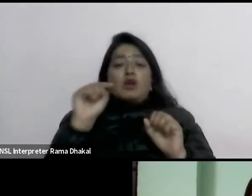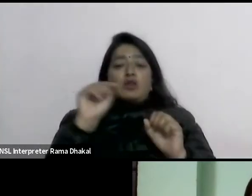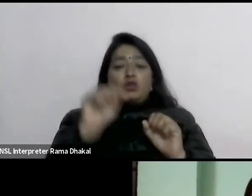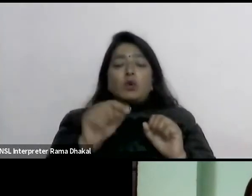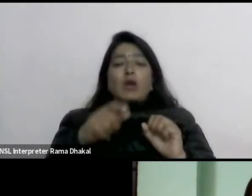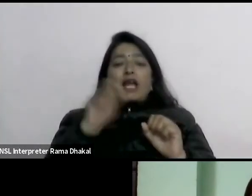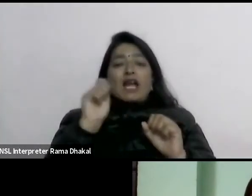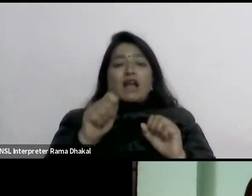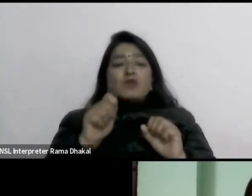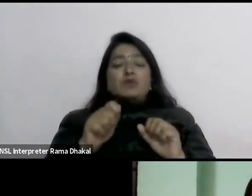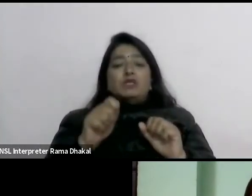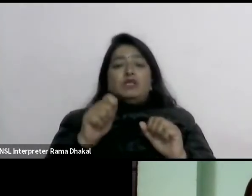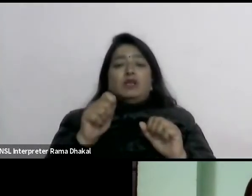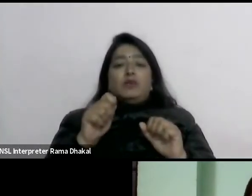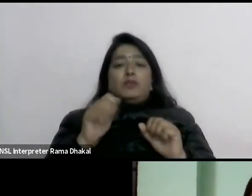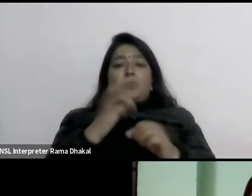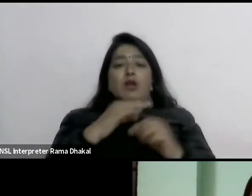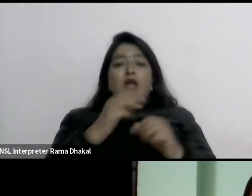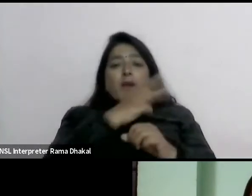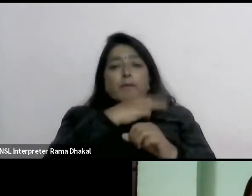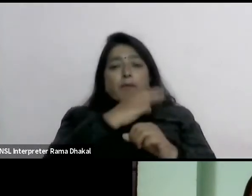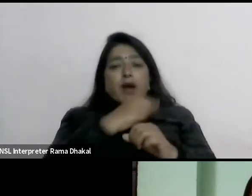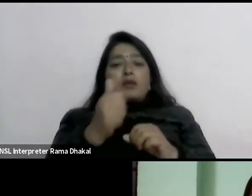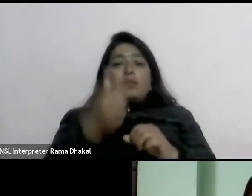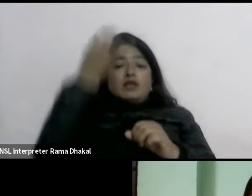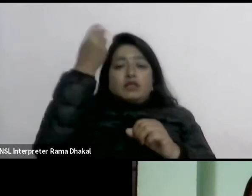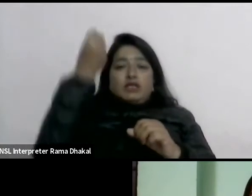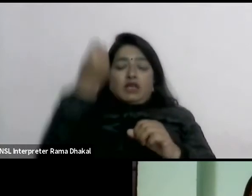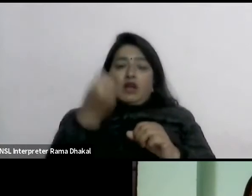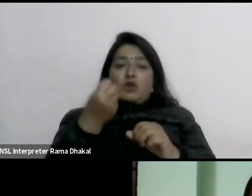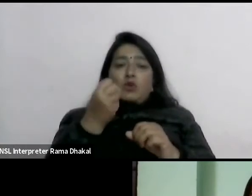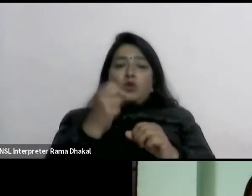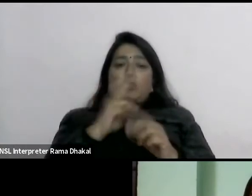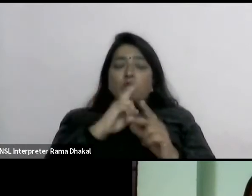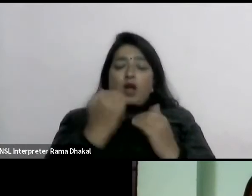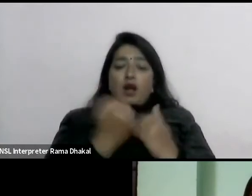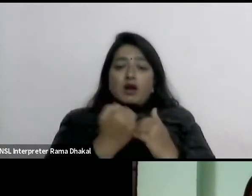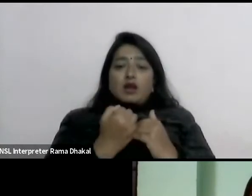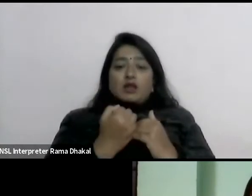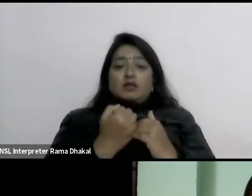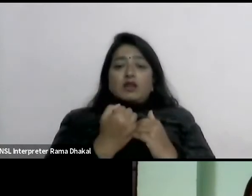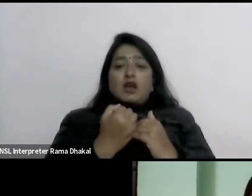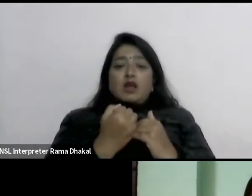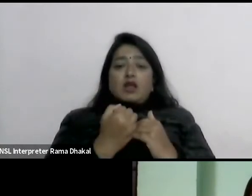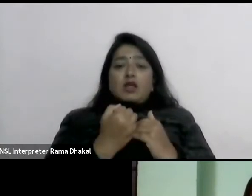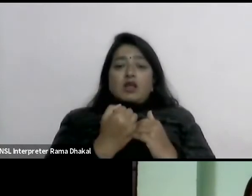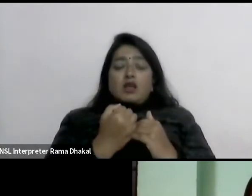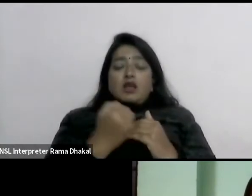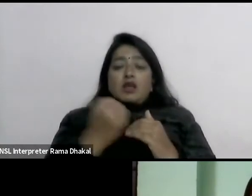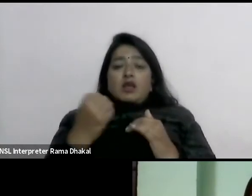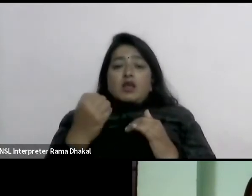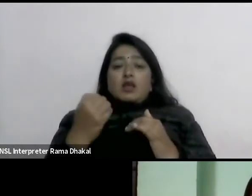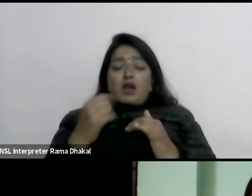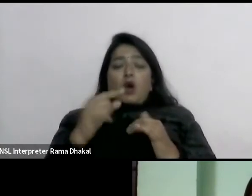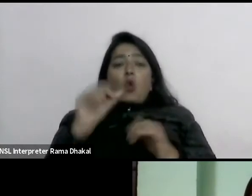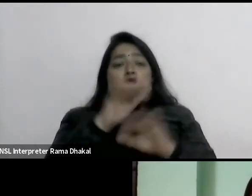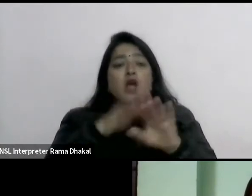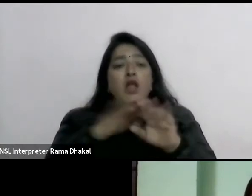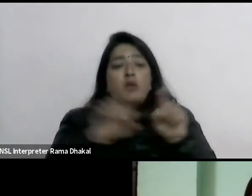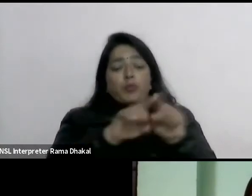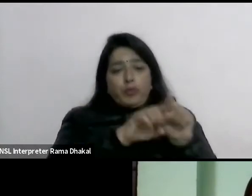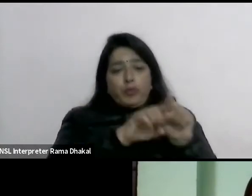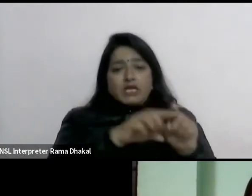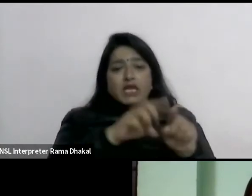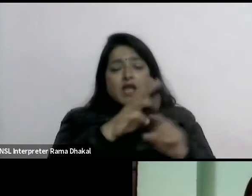process, especially a human rights one at the international level, must be so representative of a diversity, and the skill of